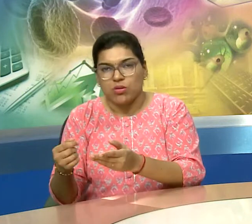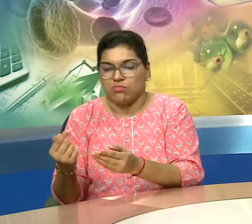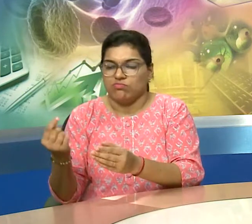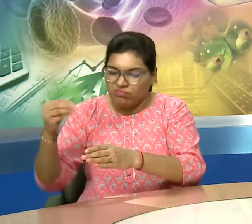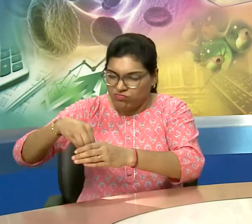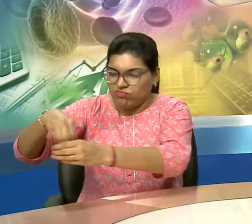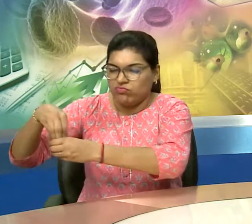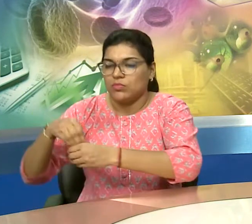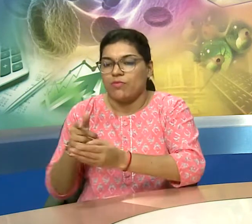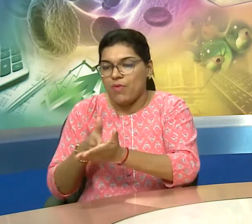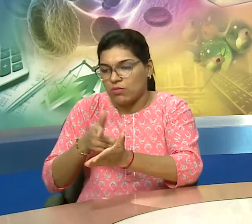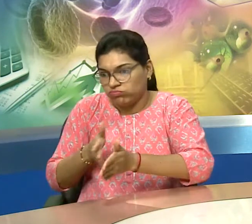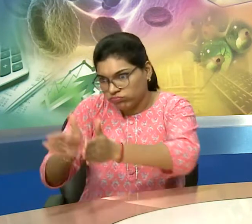occur and